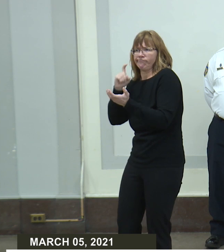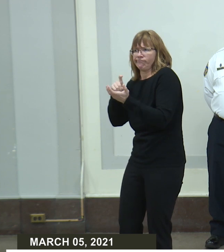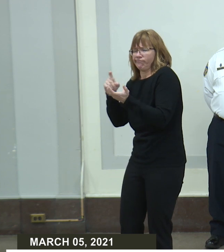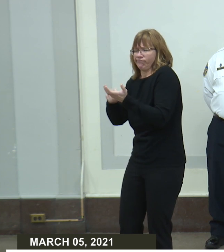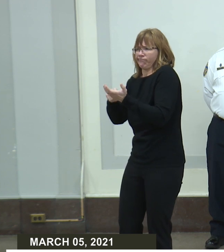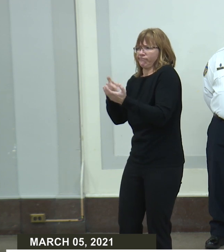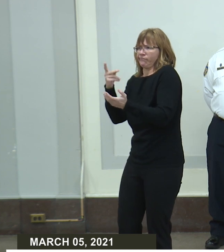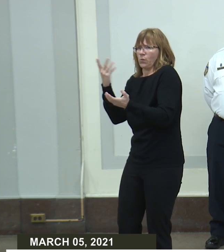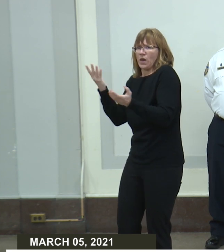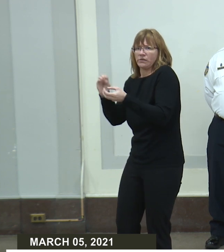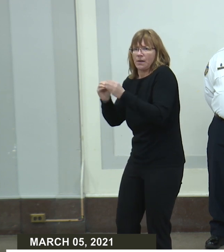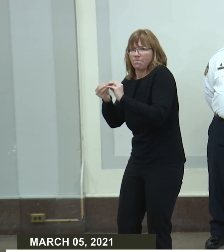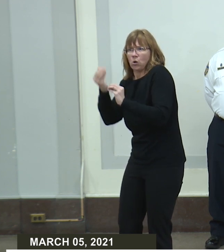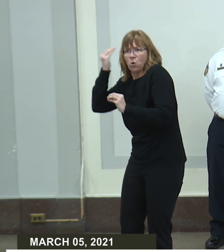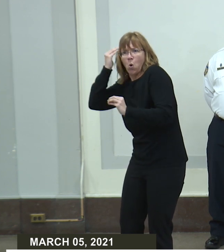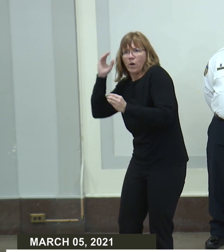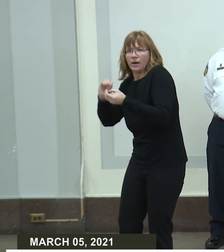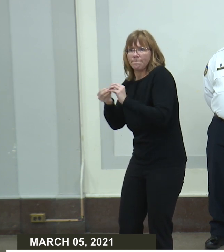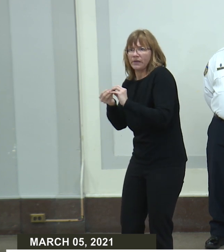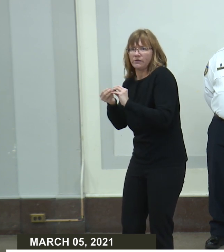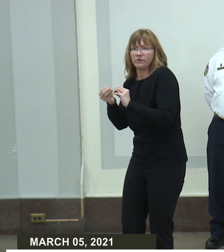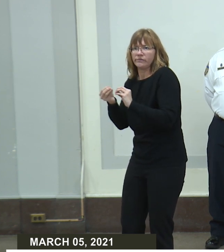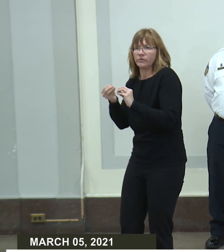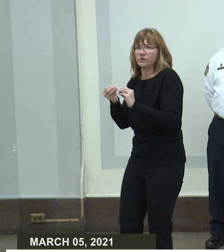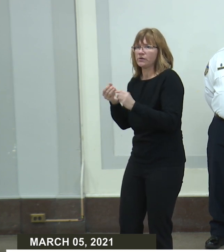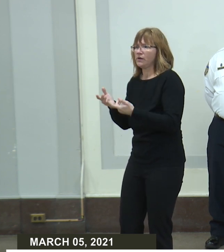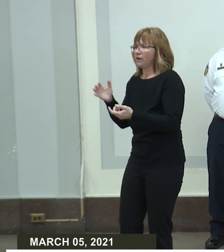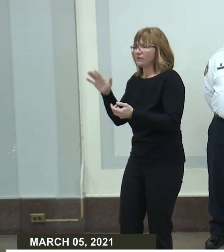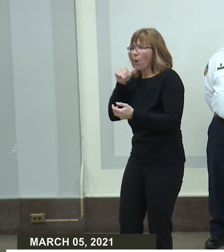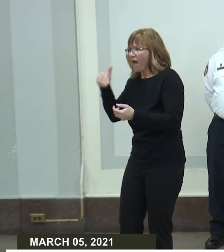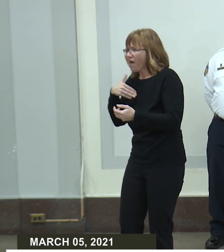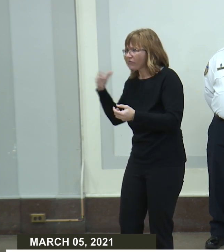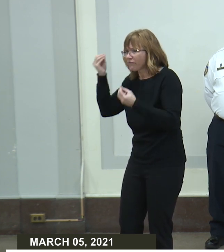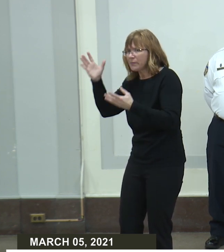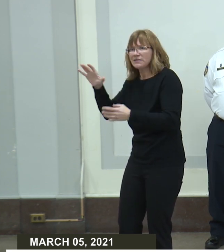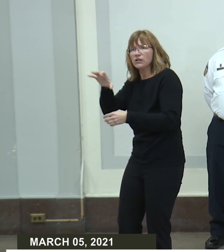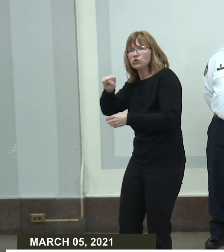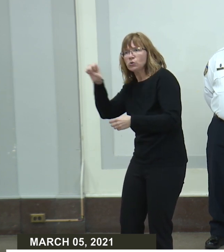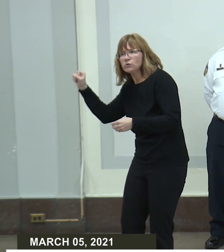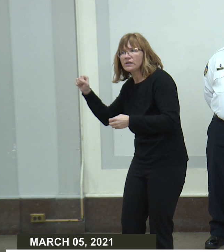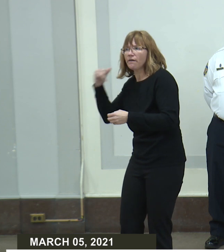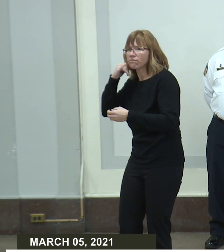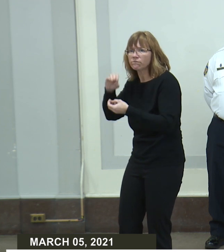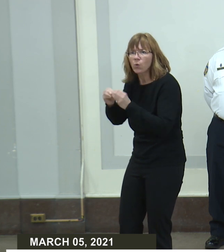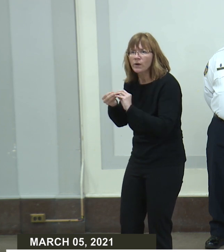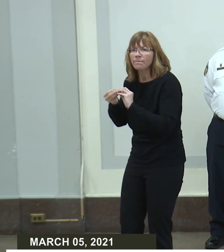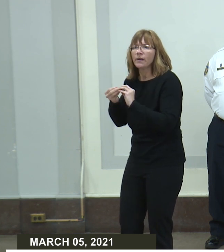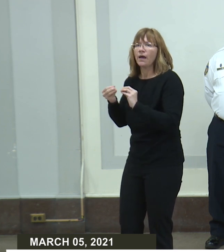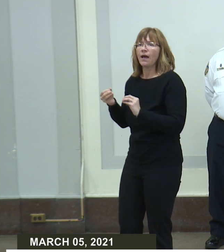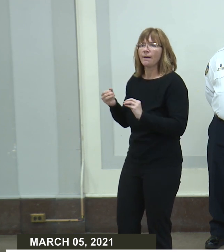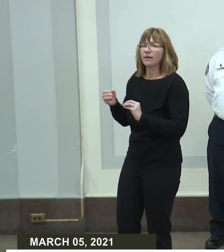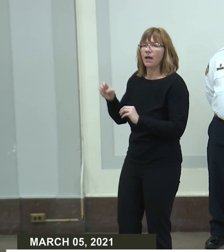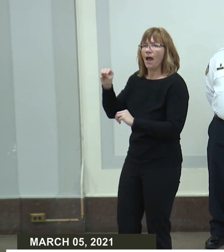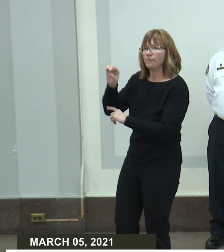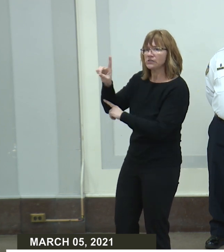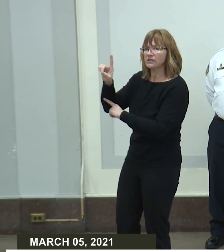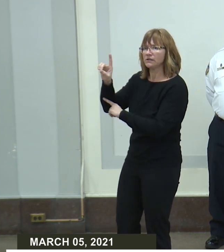ask credit card information, but please pick up. Usually it'll say MD COVID, but we still want people to pick up.